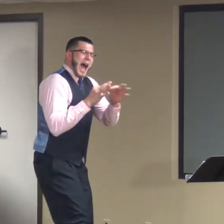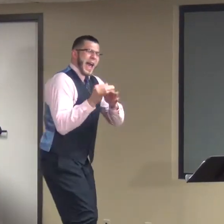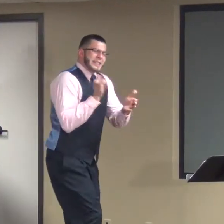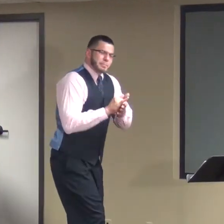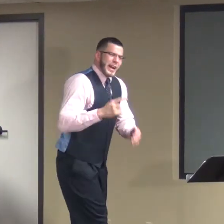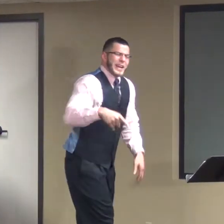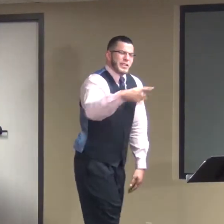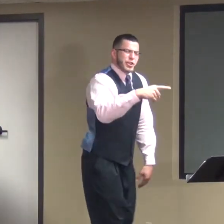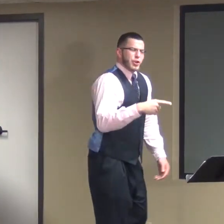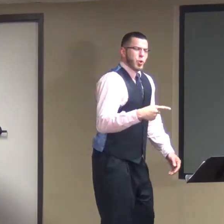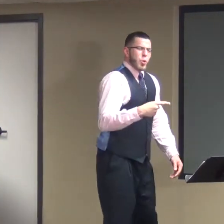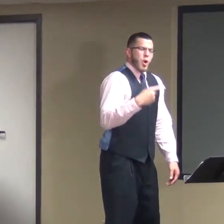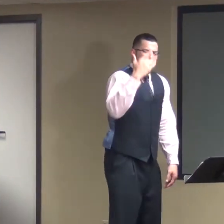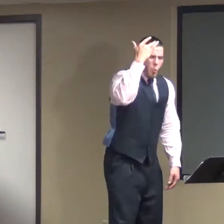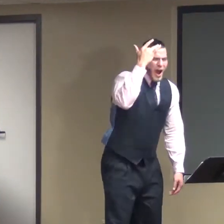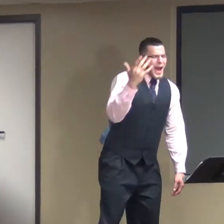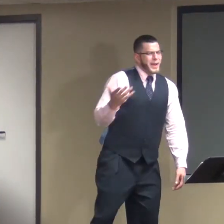I explained that to you. Why?